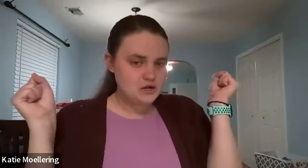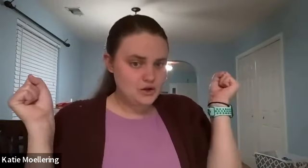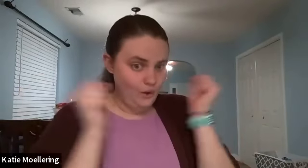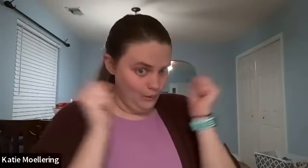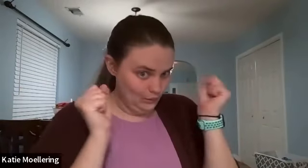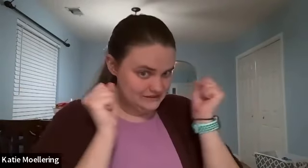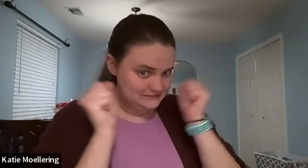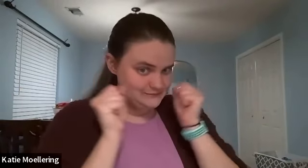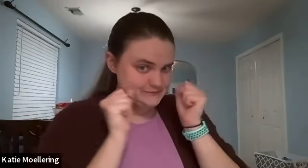Cold.